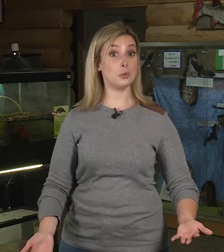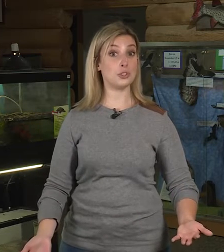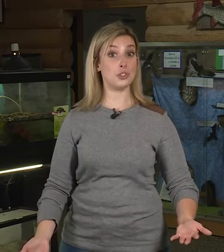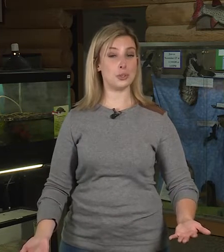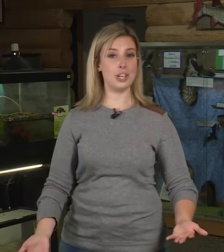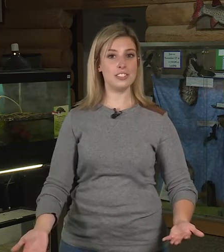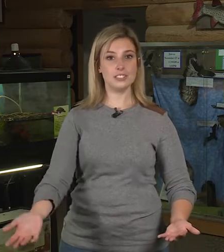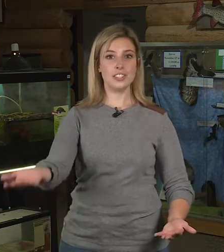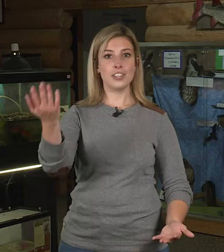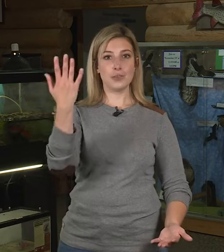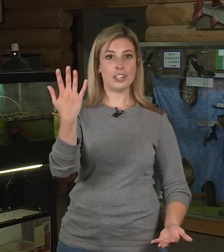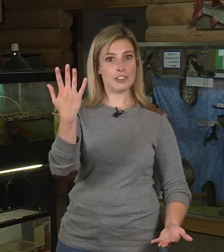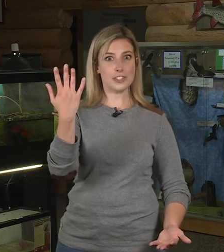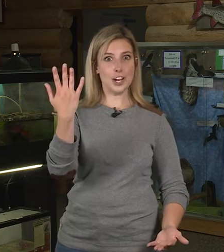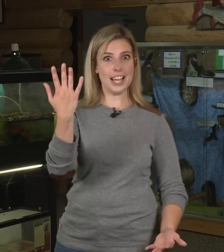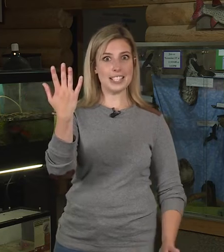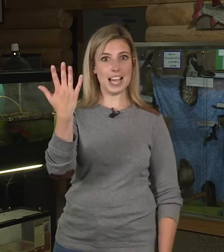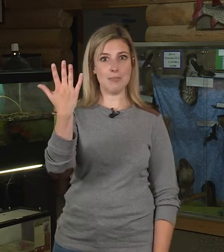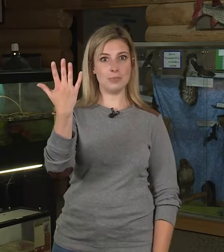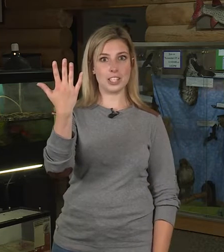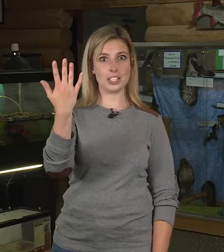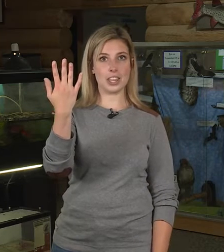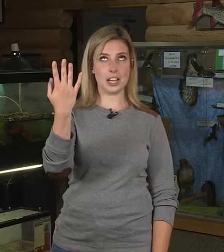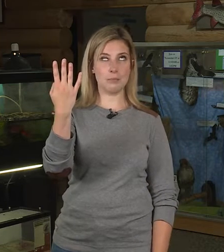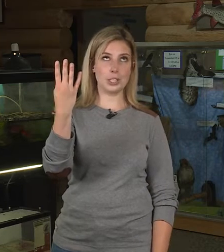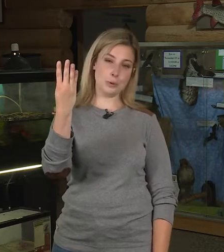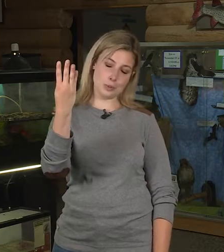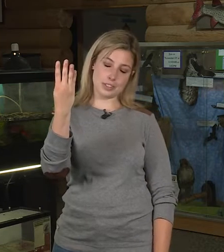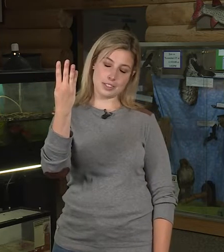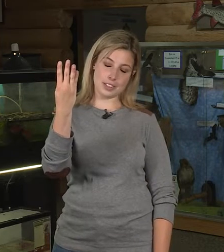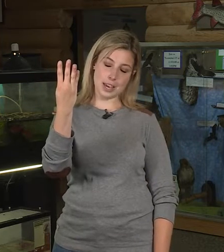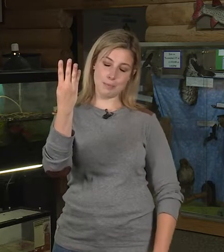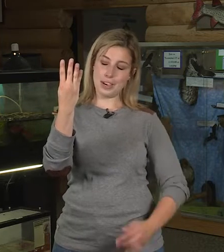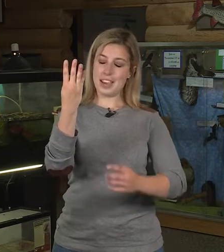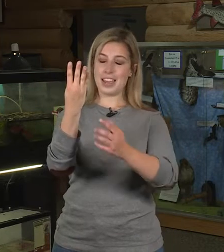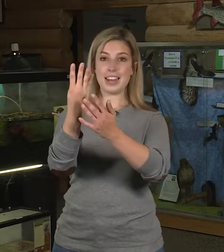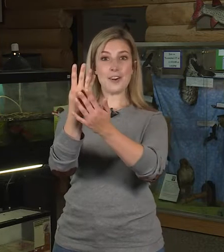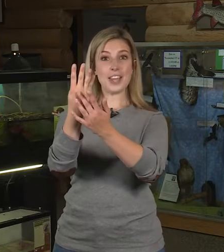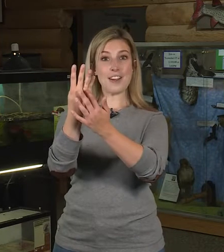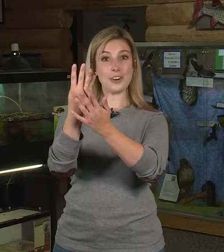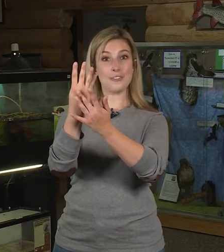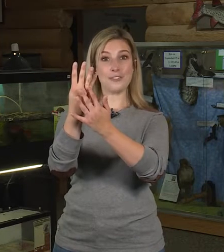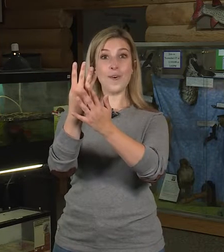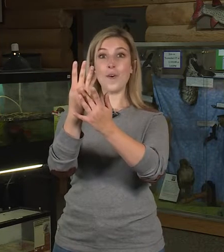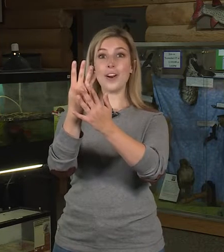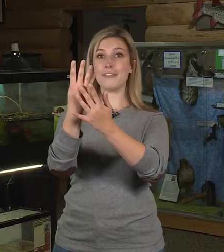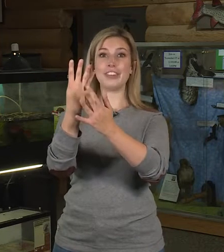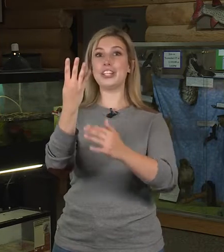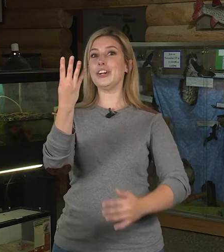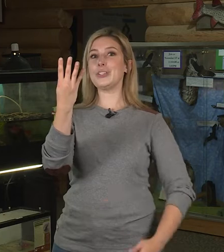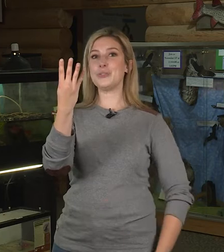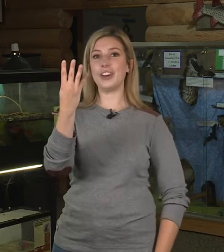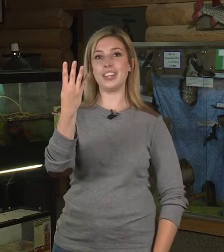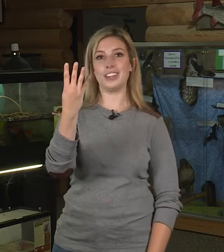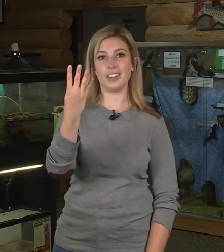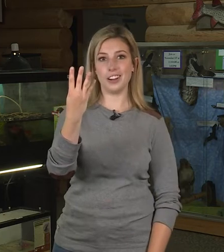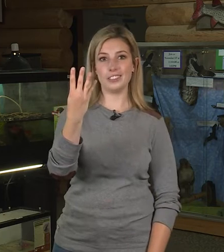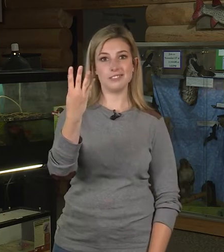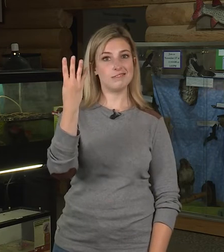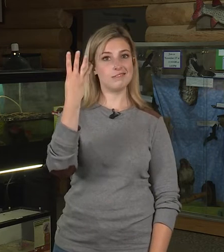to doing. We lift our hand up, this thumb goes to sleep, and now we have our 4 fingers right here.